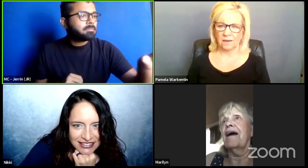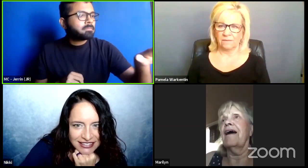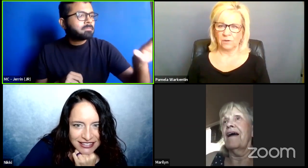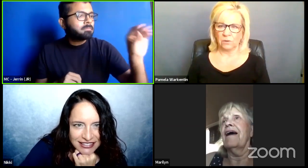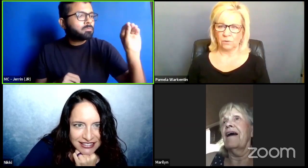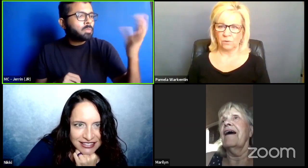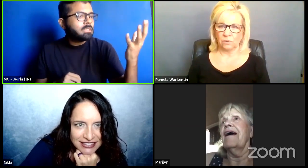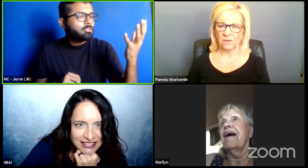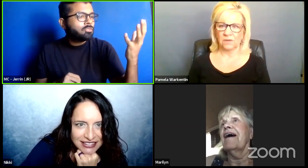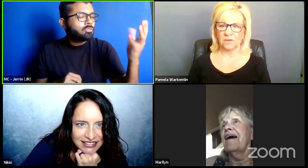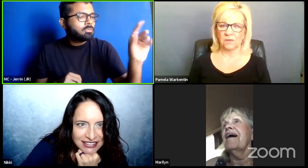a view.